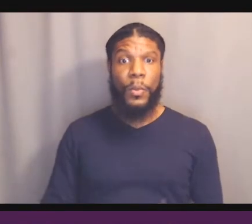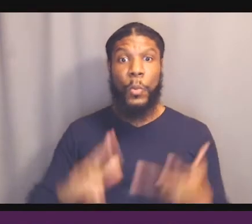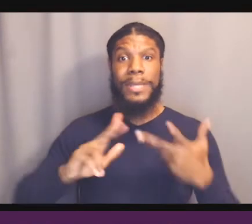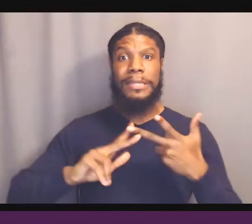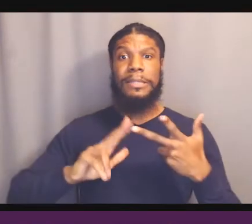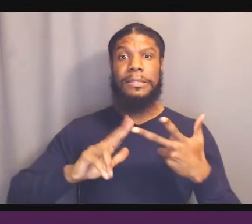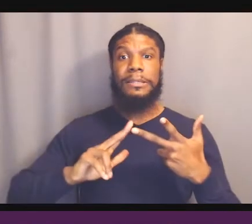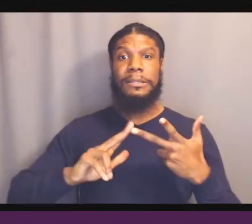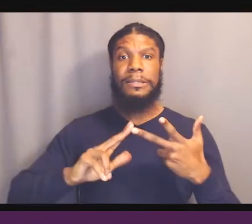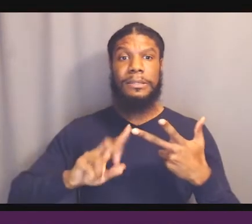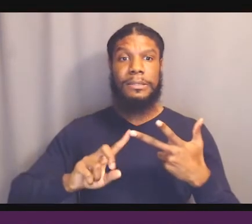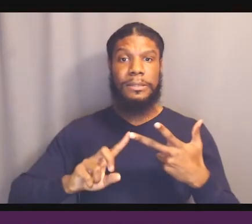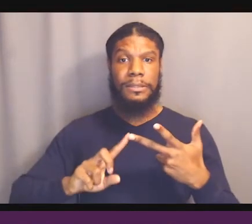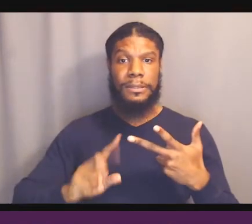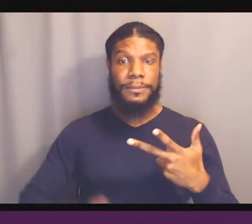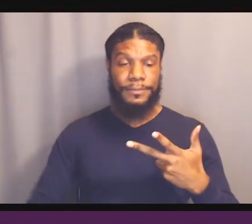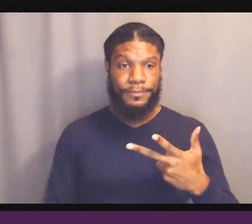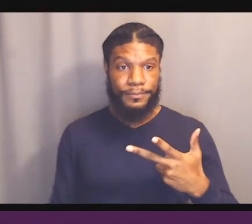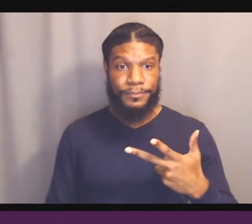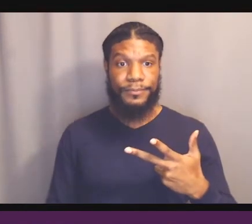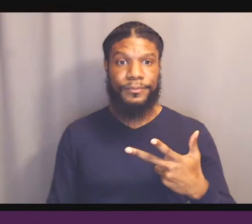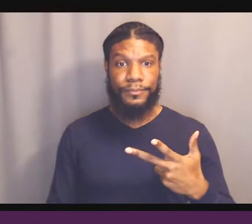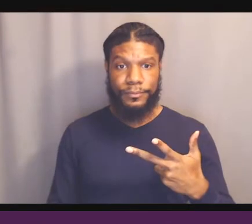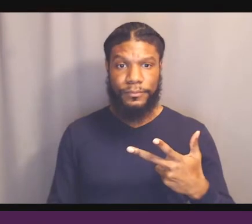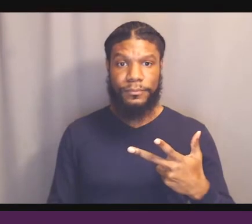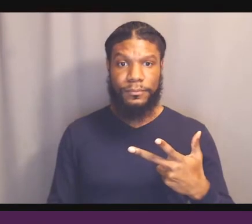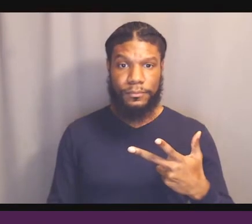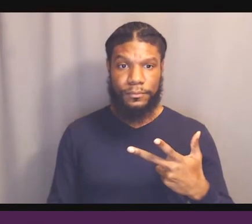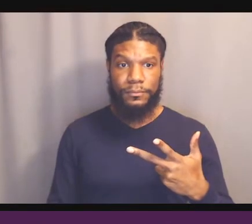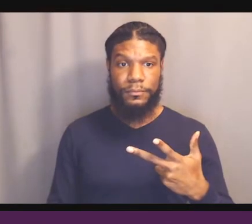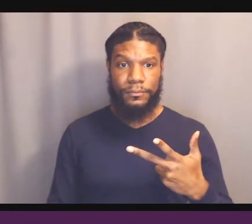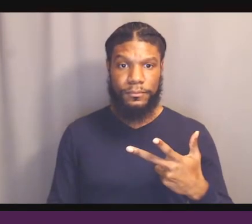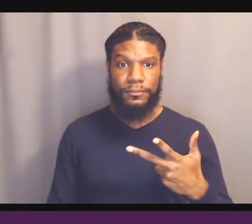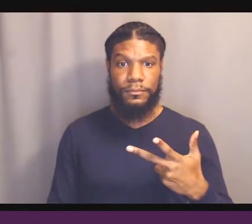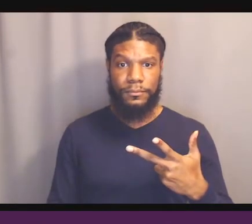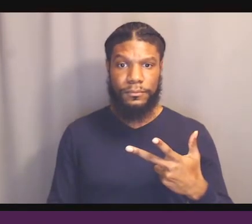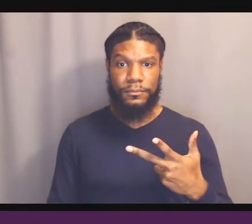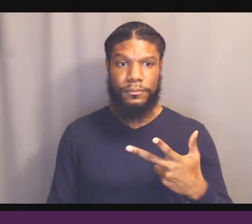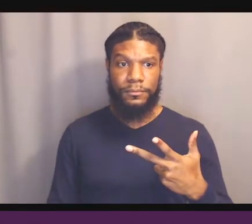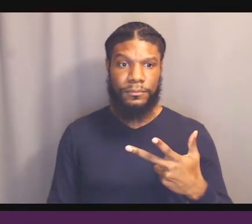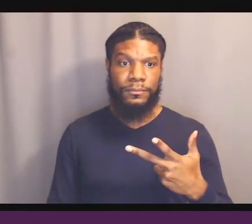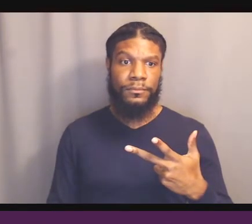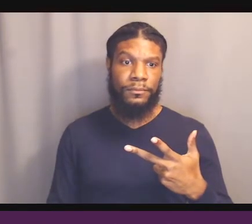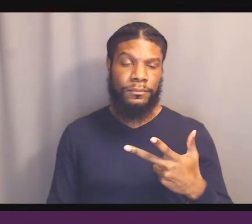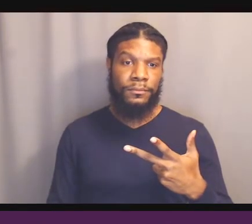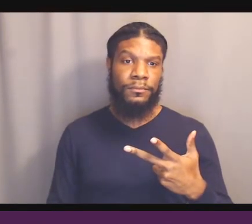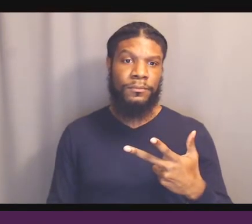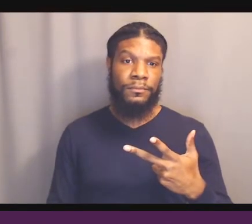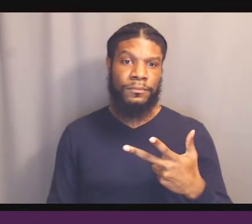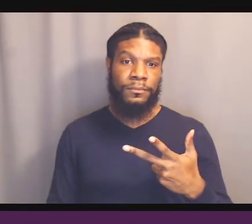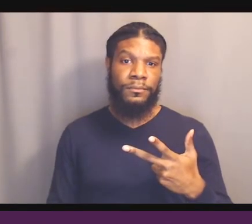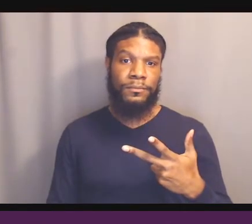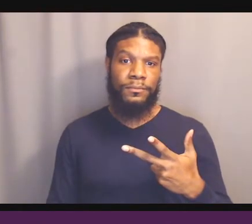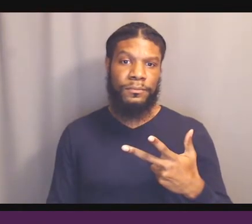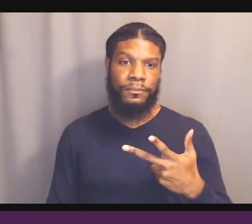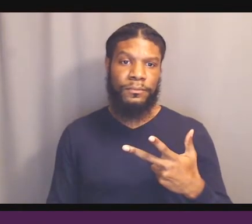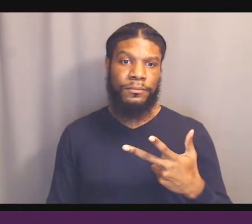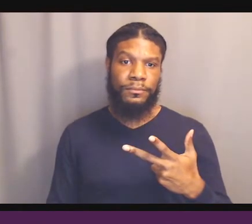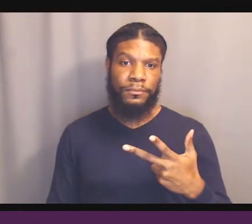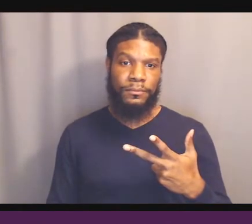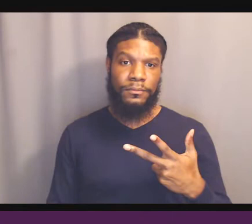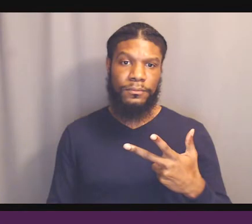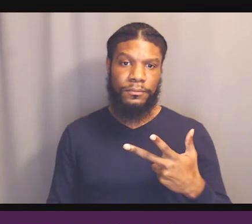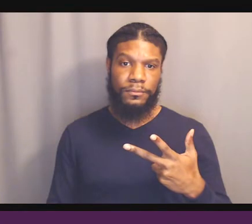When you've been a victim or been violated, you don't always recognize the voice attached to